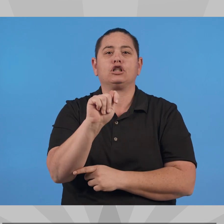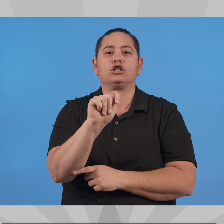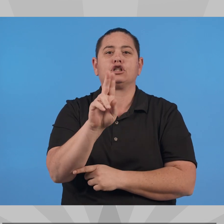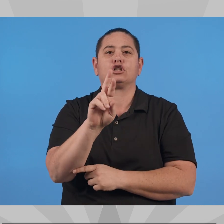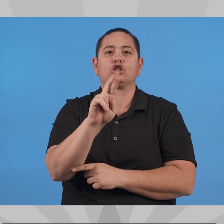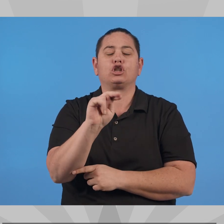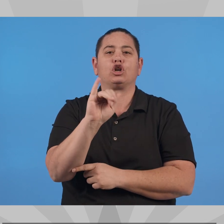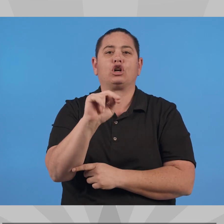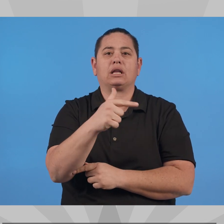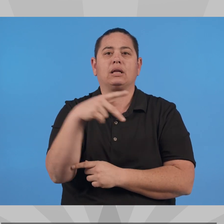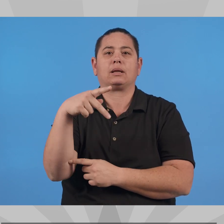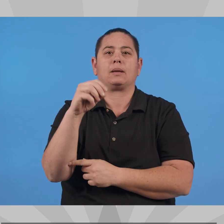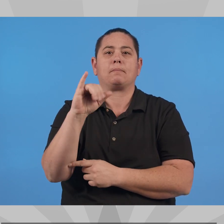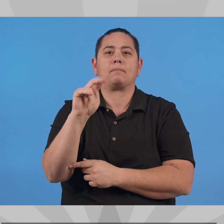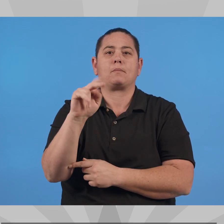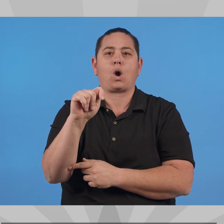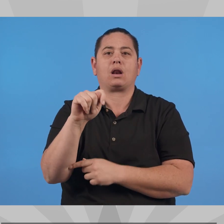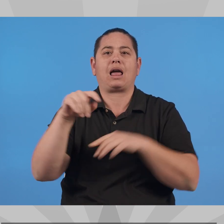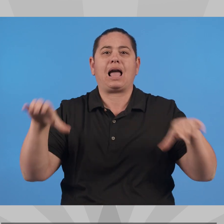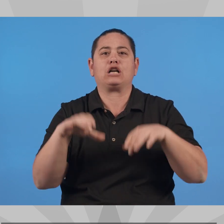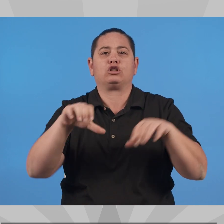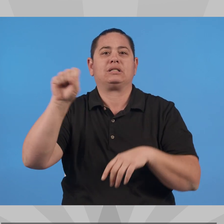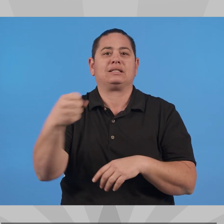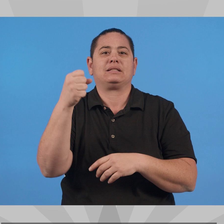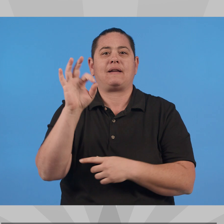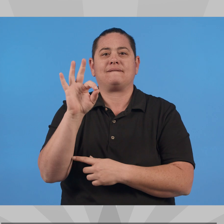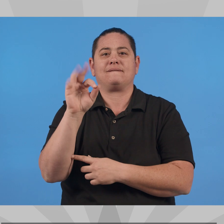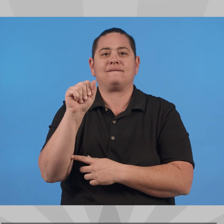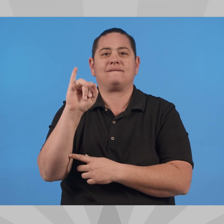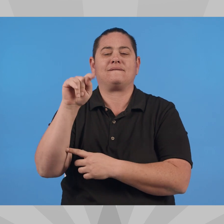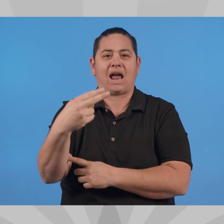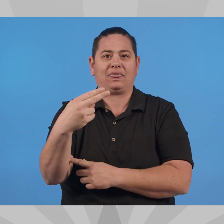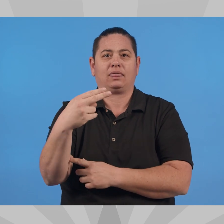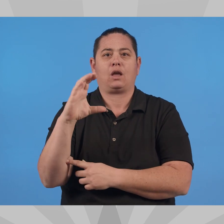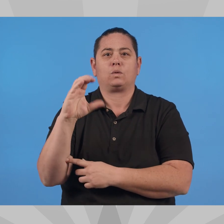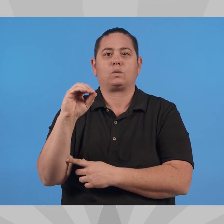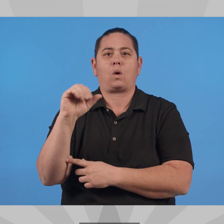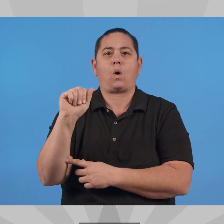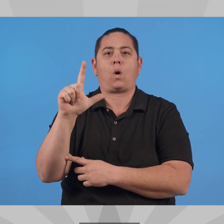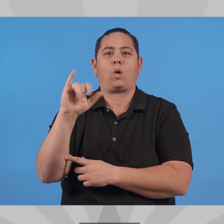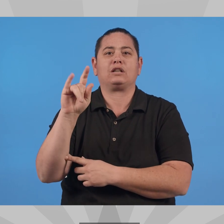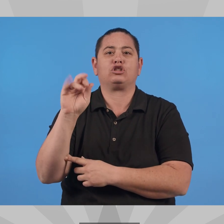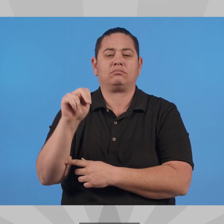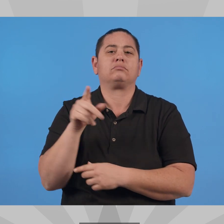Additionally, she has been named chair of Turning Point Action's Faith Coalition.